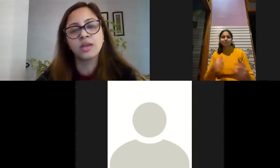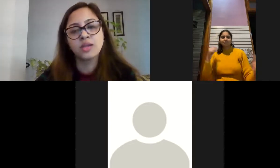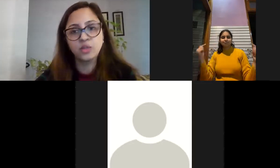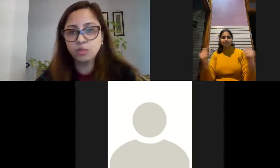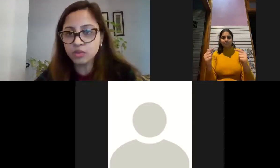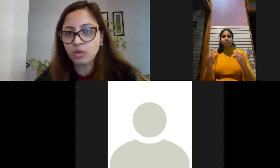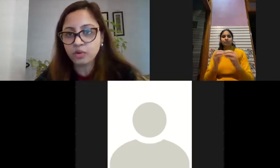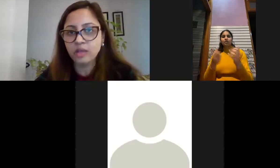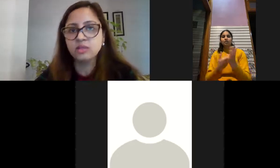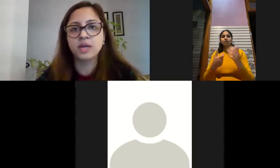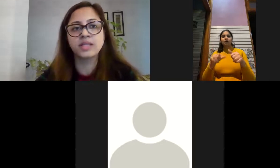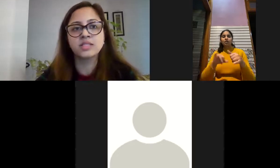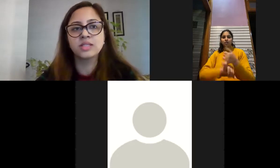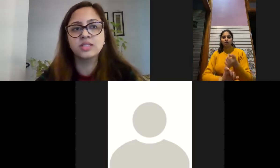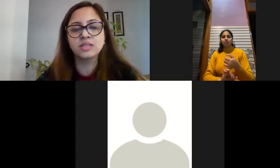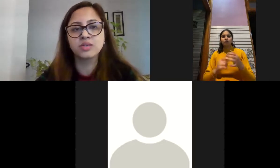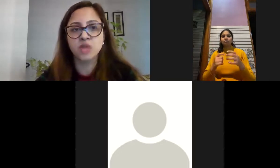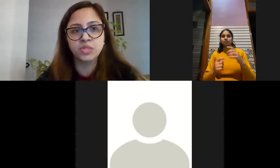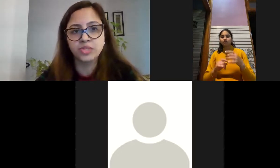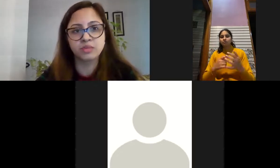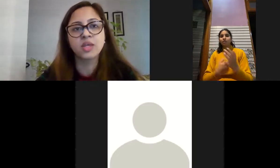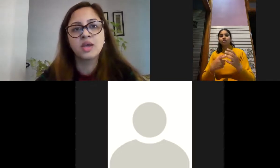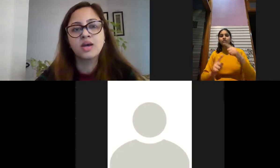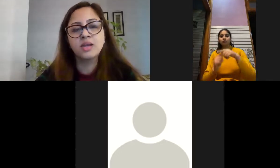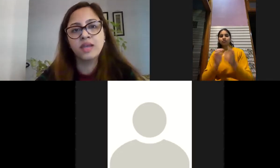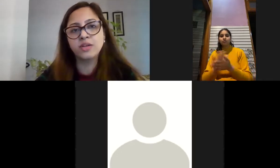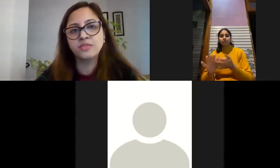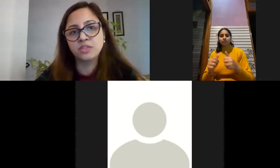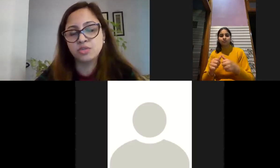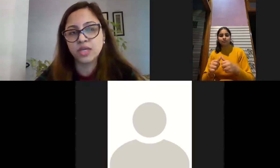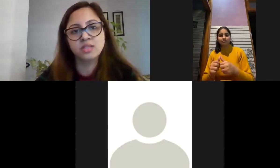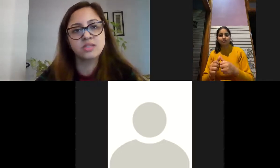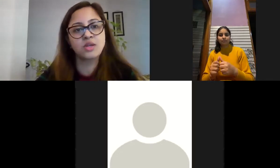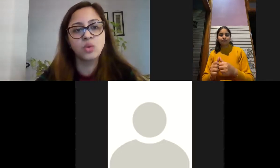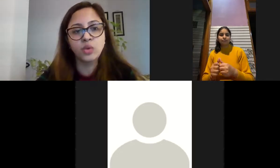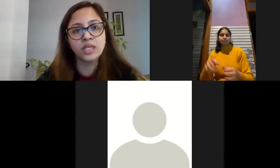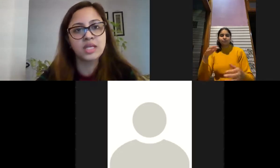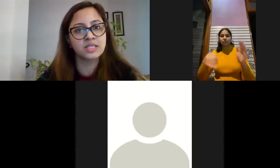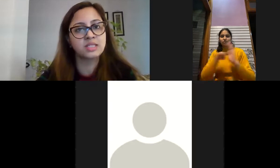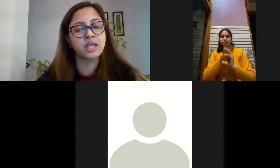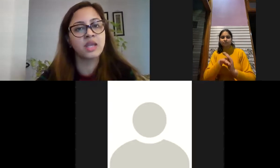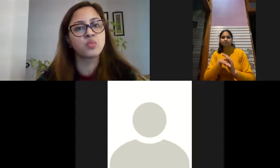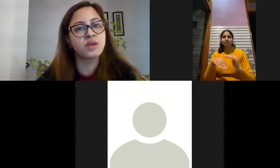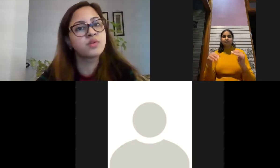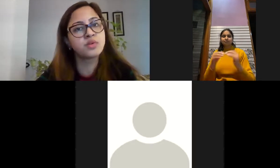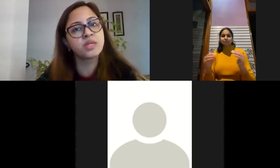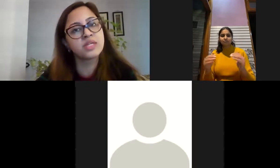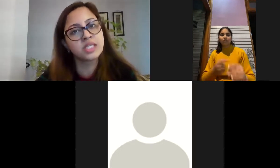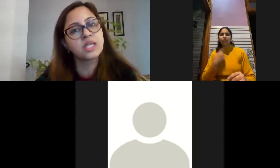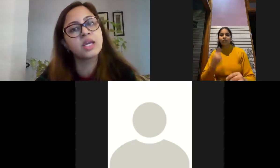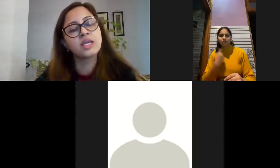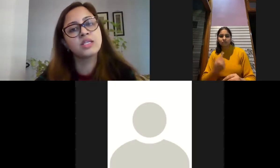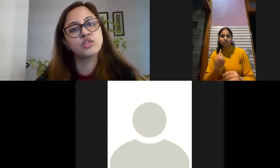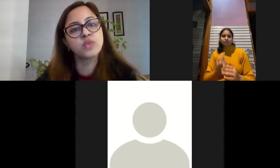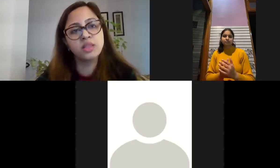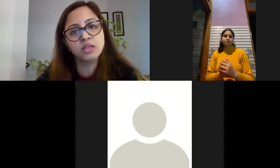Bertha, human or otherwise, is troublesome. Her level of distress, loneliness, and